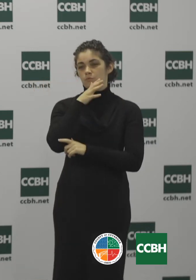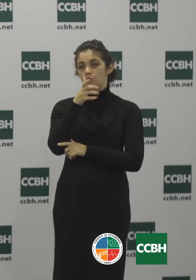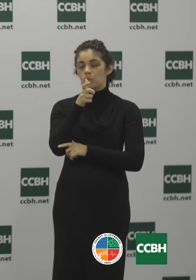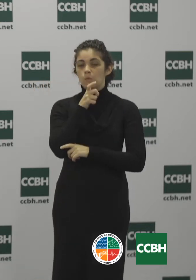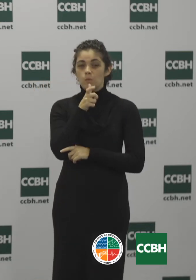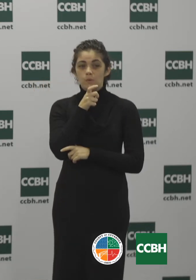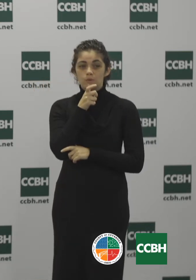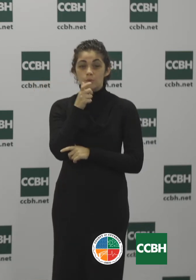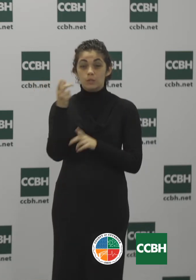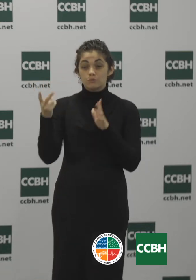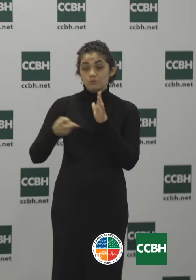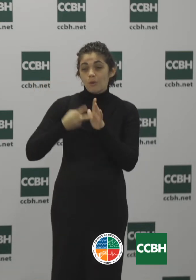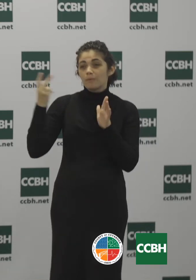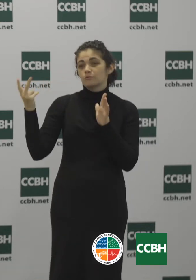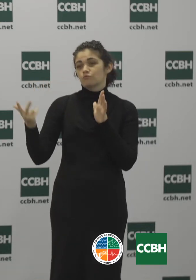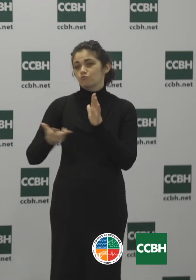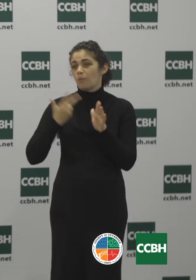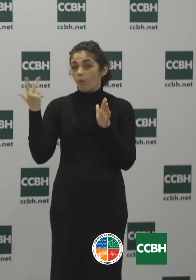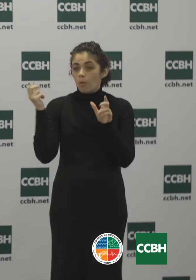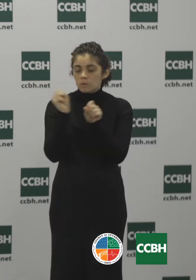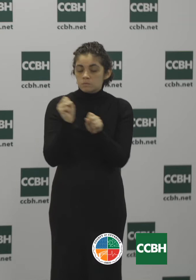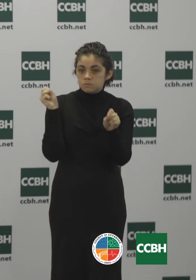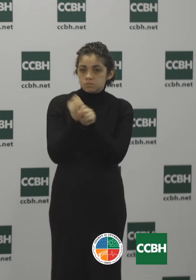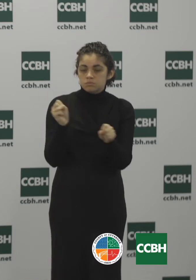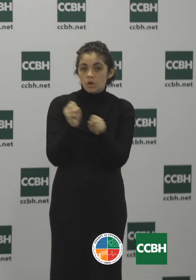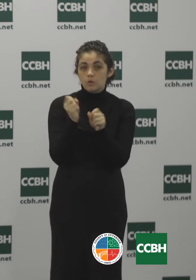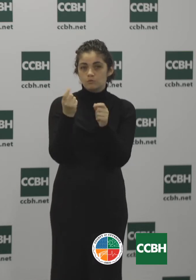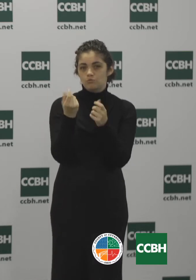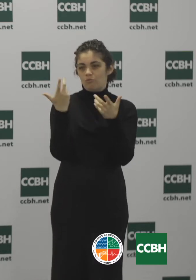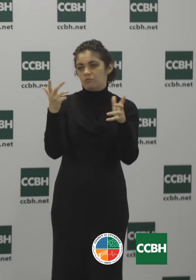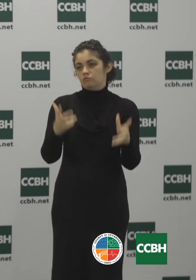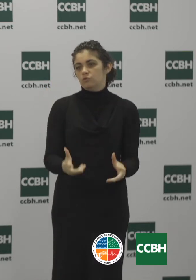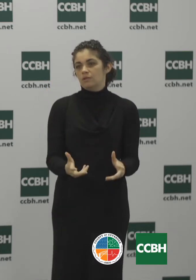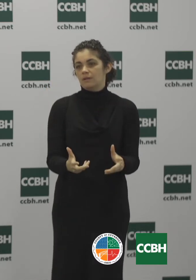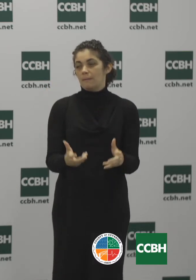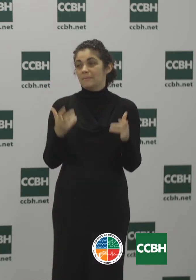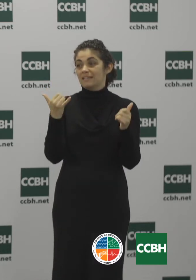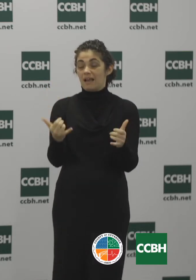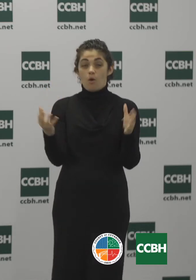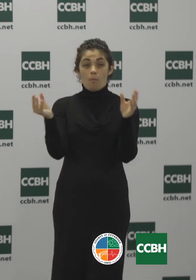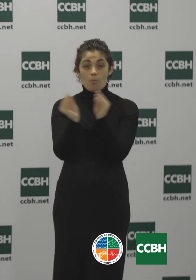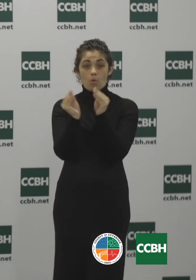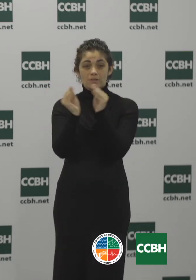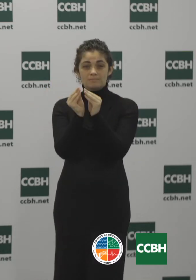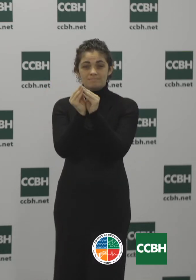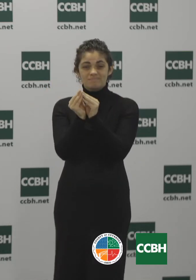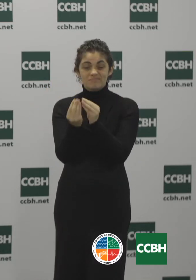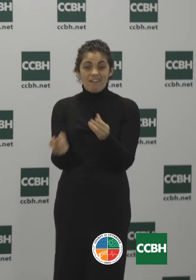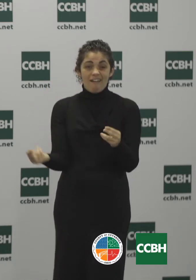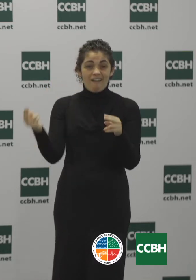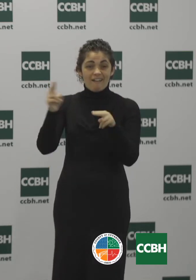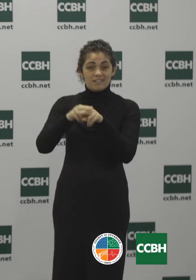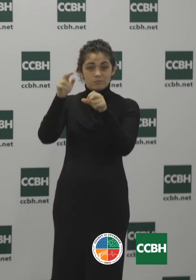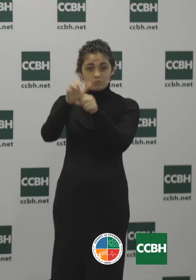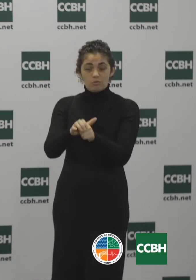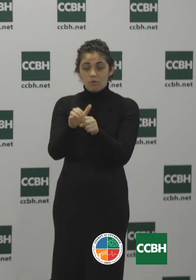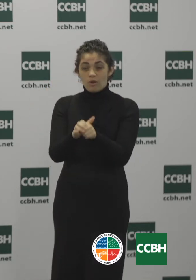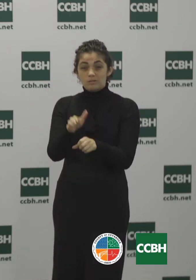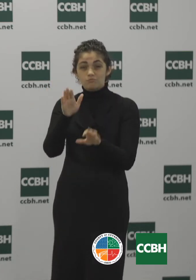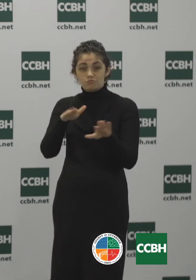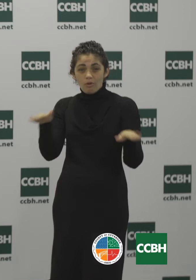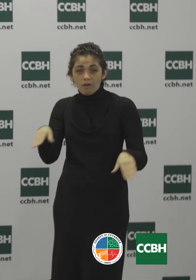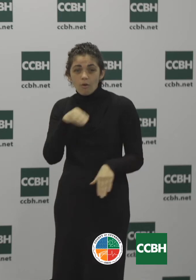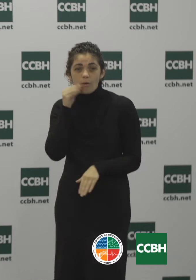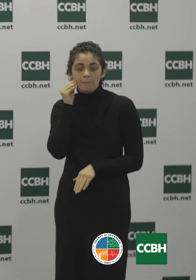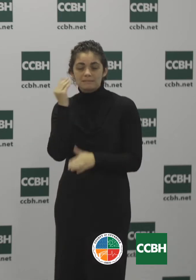doing double and triple time, as you always do anyway, but with a layered pandemic on top. Your children are at home.